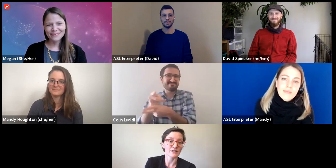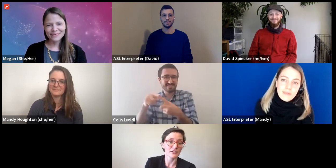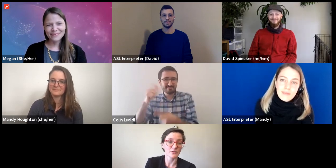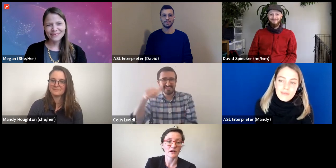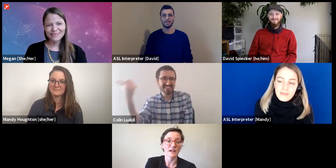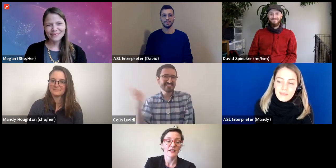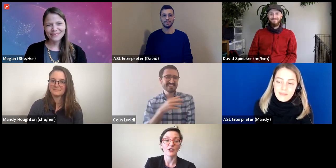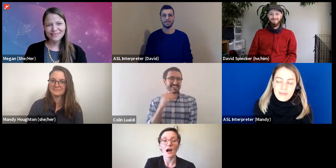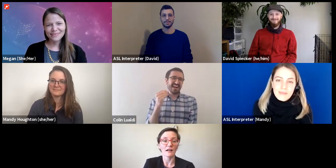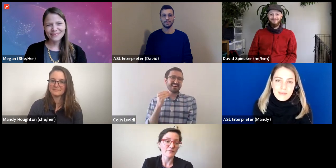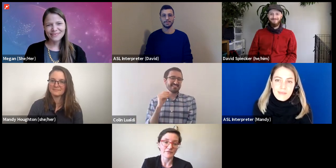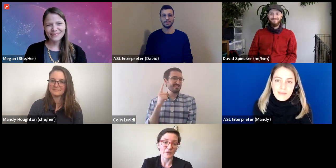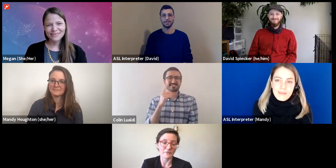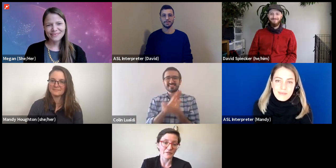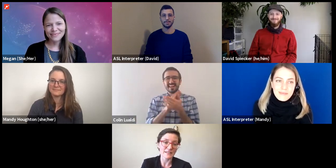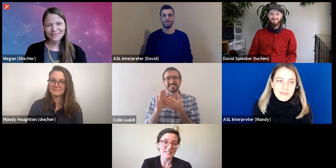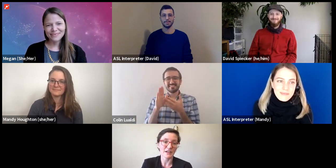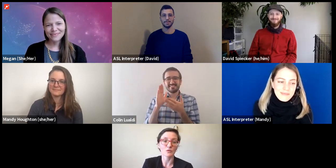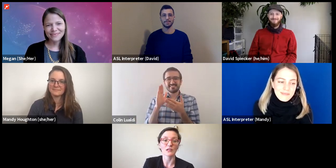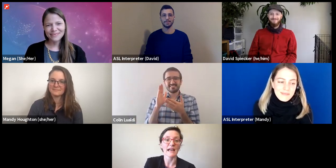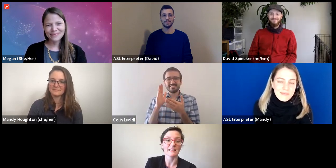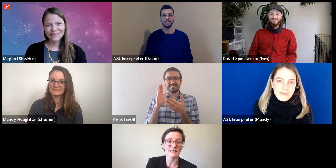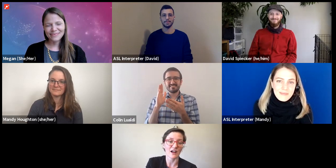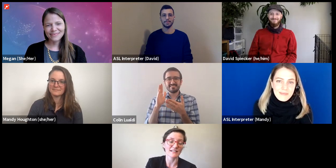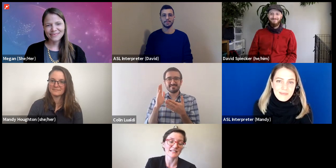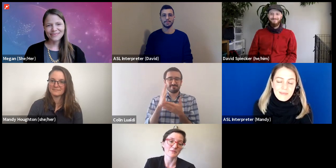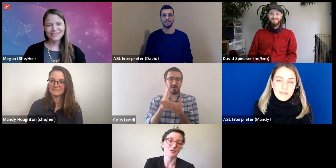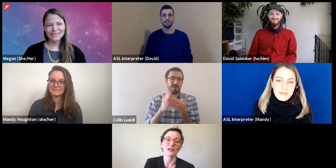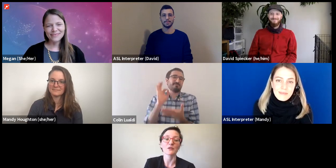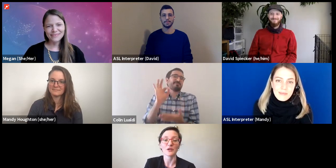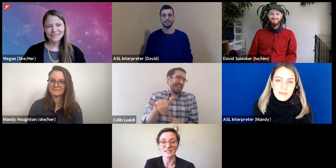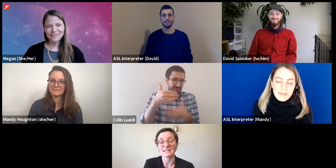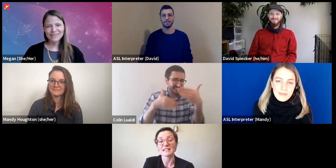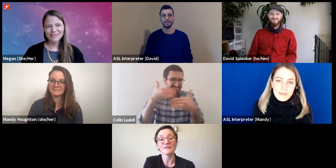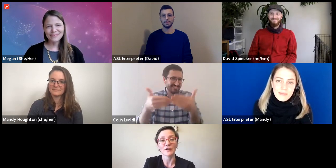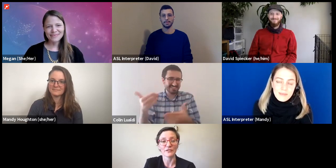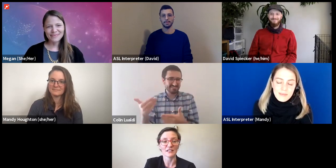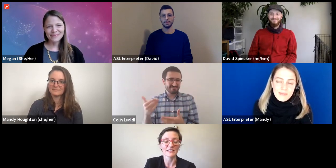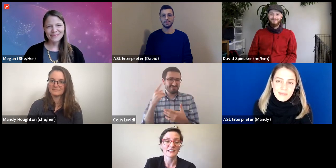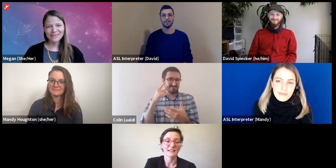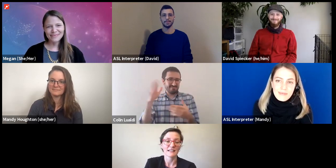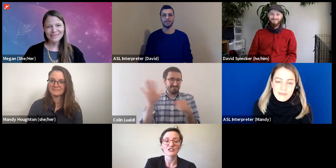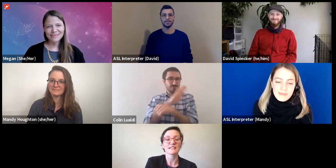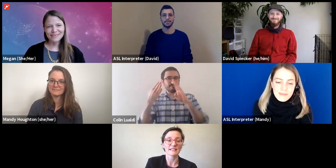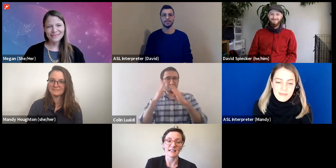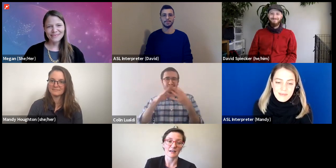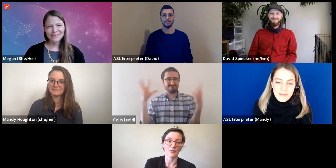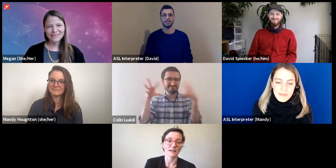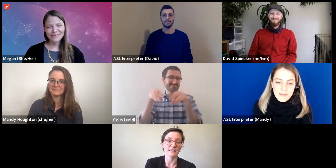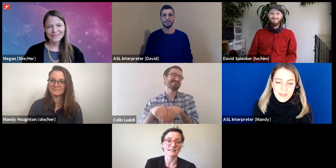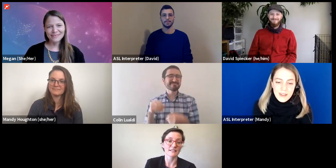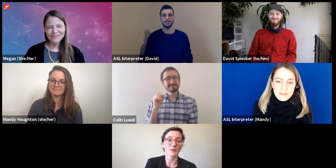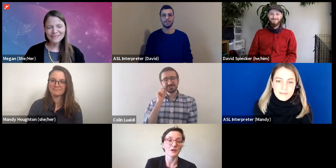own research, or, I, from a physics field, will lend a concept to another person in a different field. It's just an